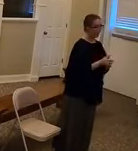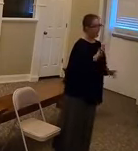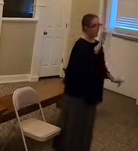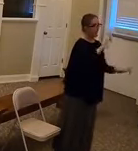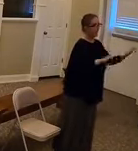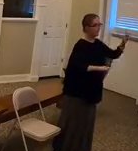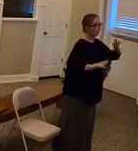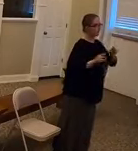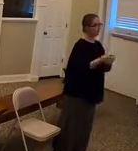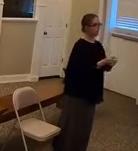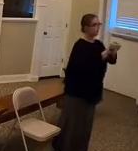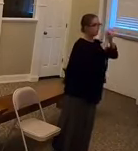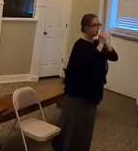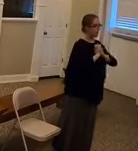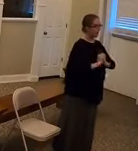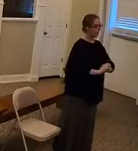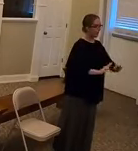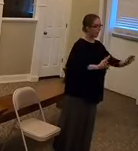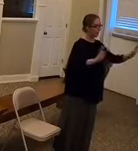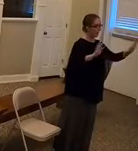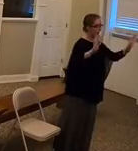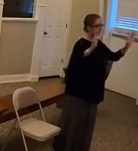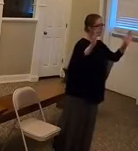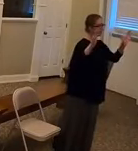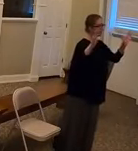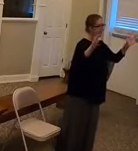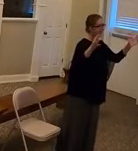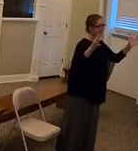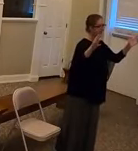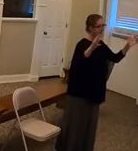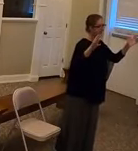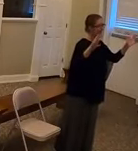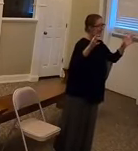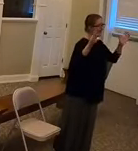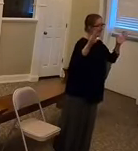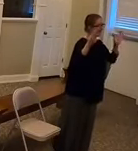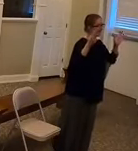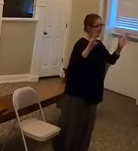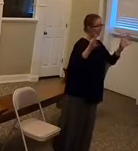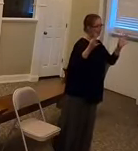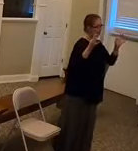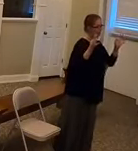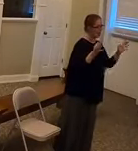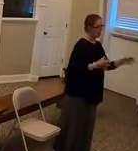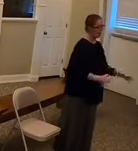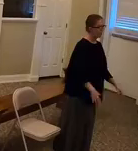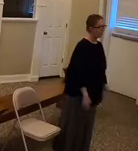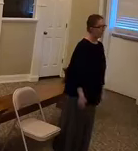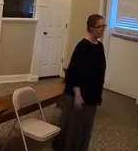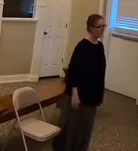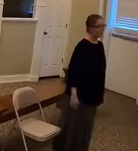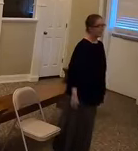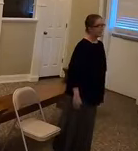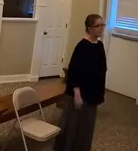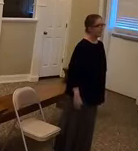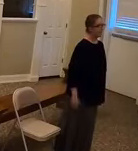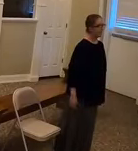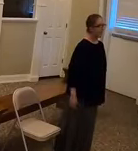I love you. I worship you, O Lord. I magnify your name, O God. Hallelujah.